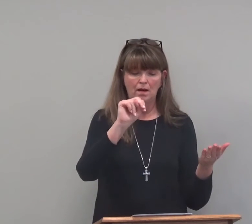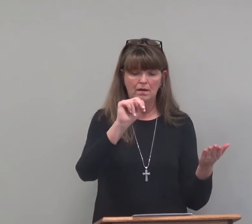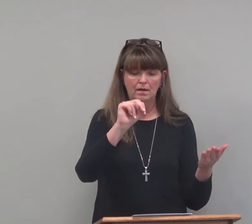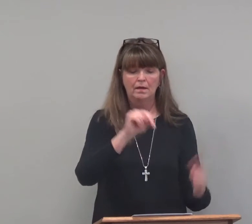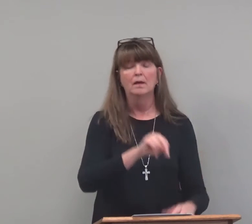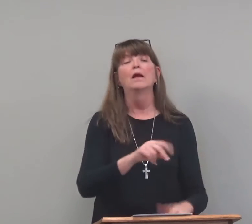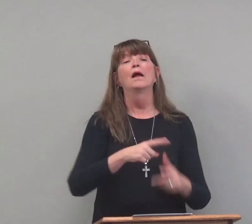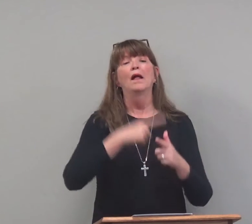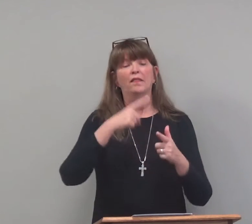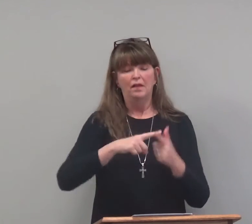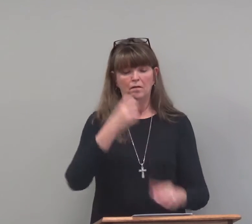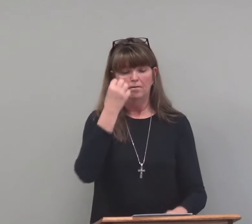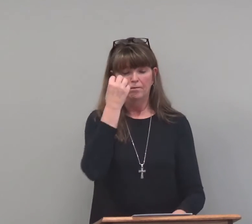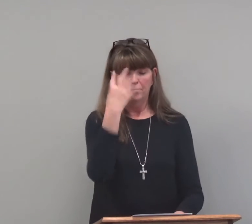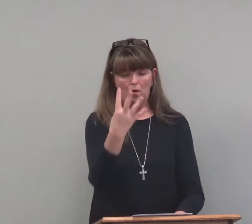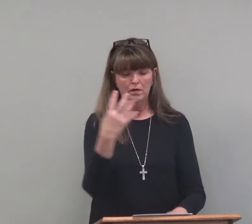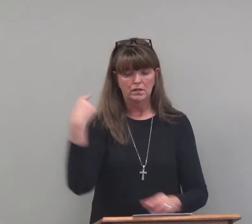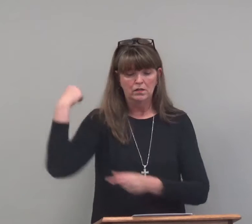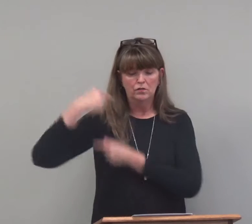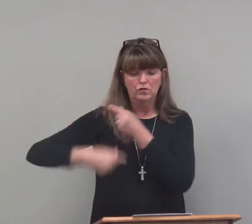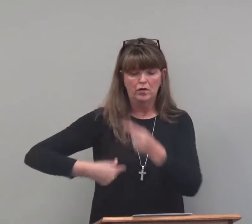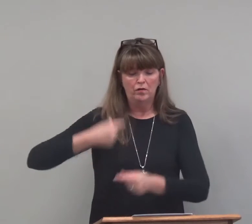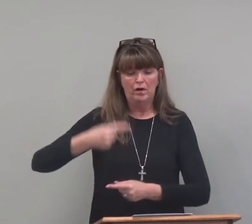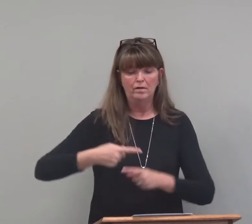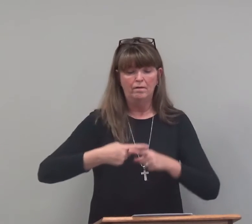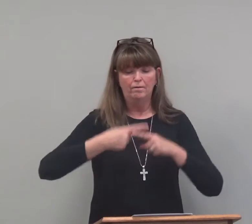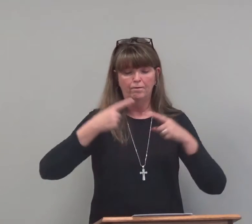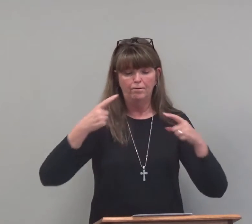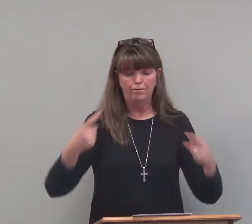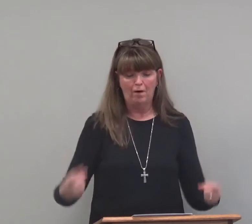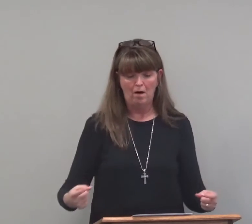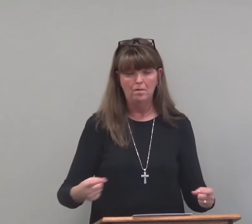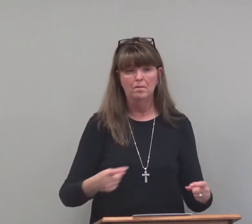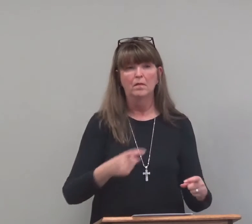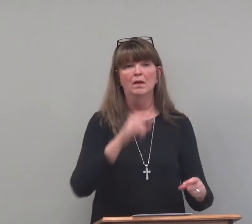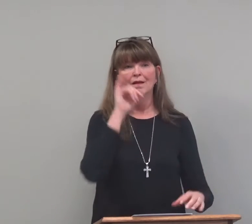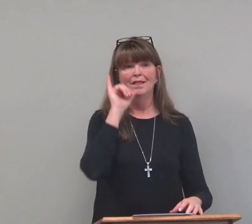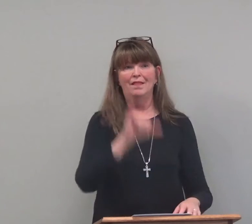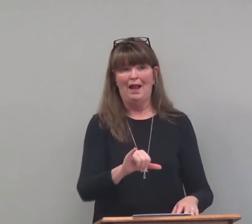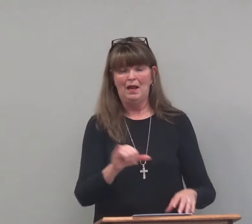to the exile in Babylon. Then 14 generations